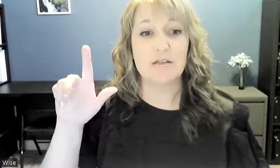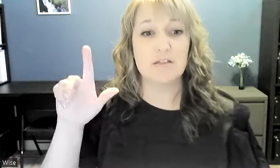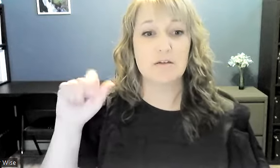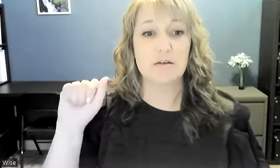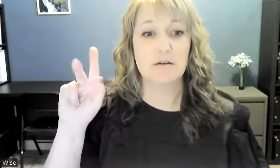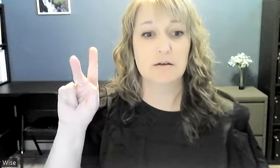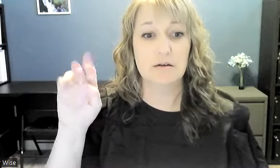English.